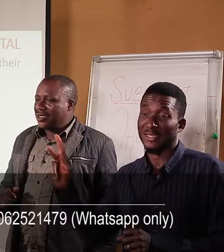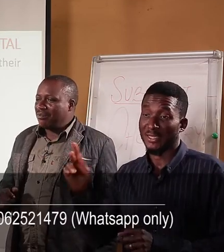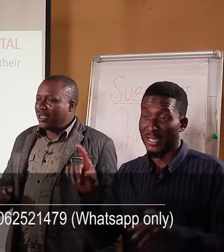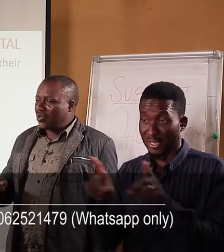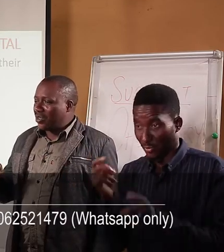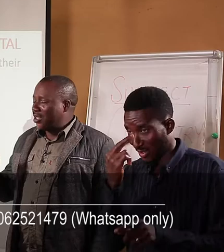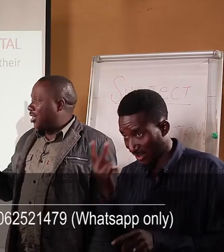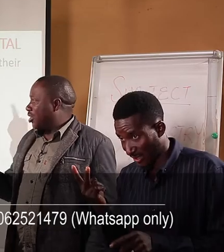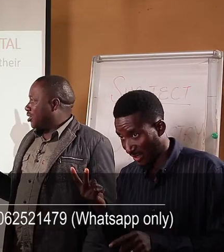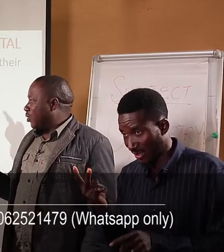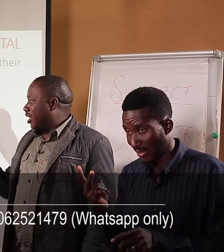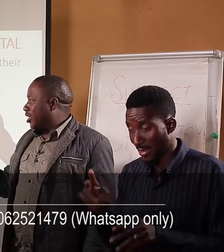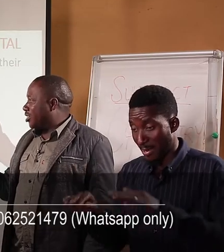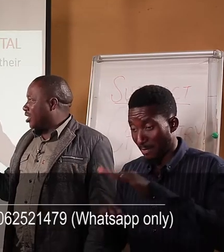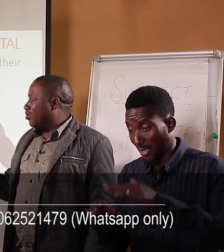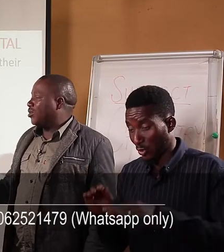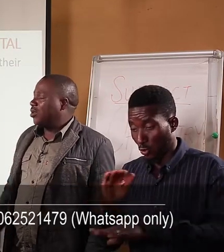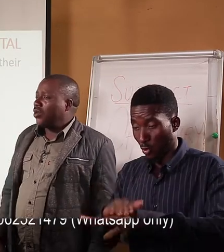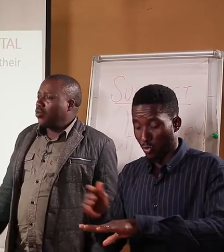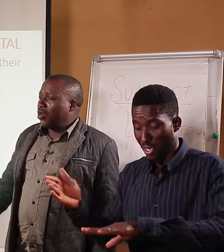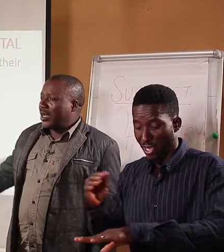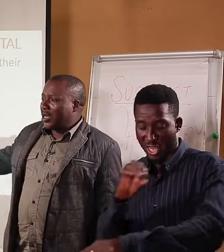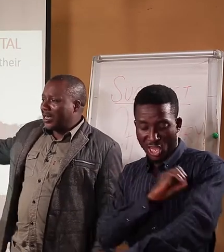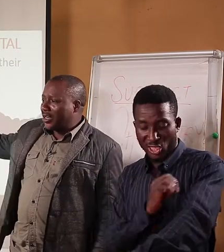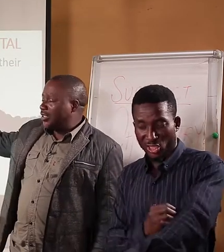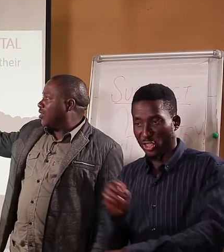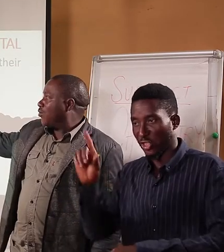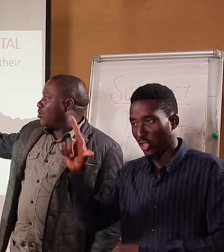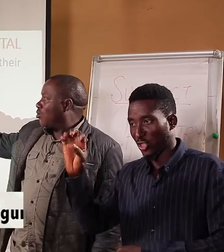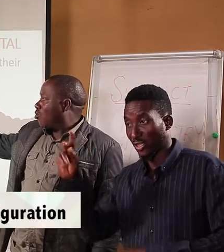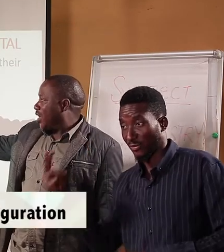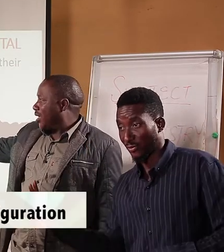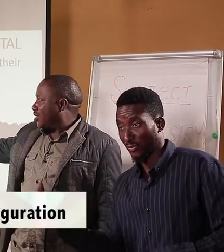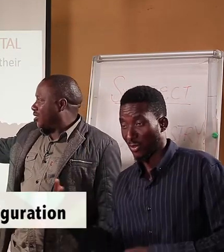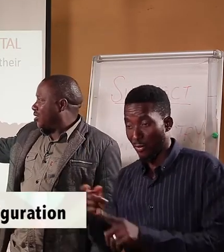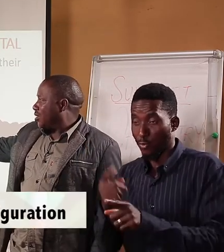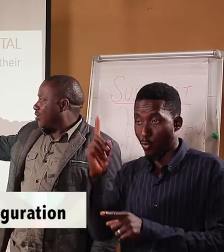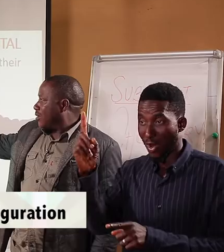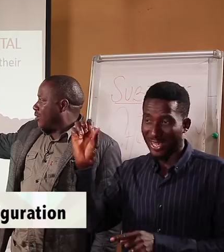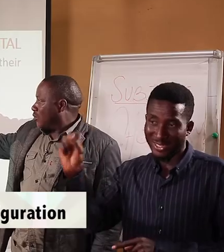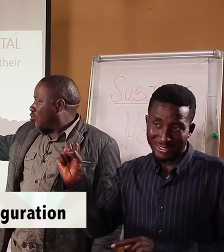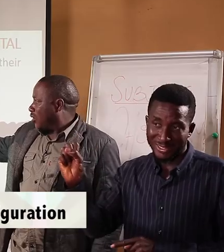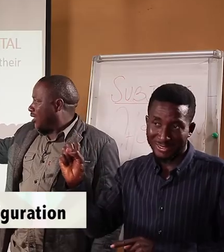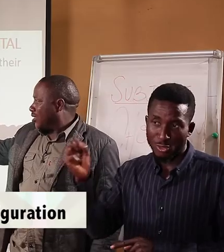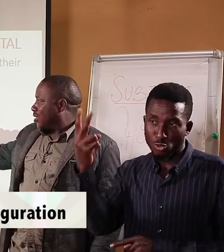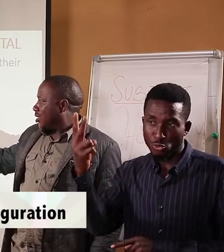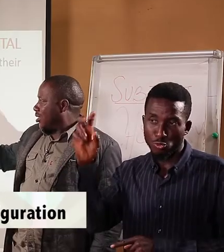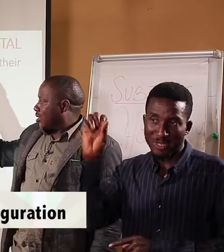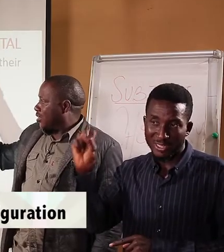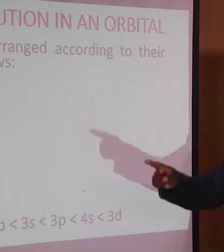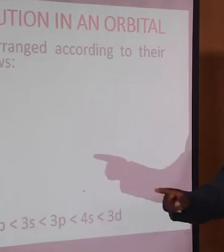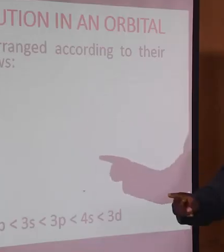see, based on the energy, on their energy level, we can arrange them from 1s,